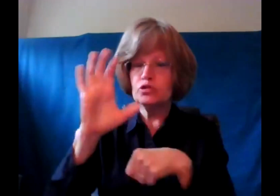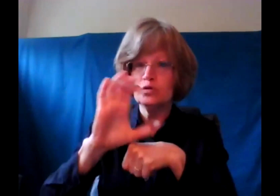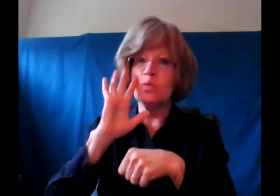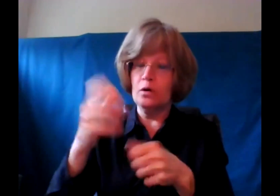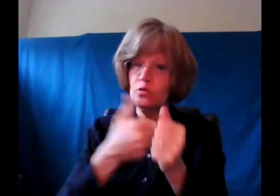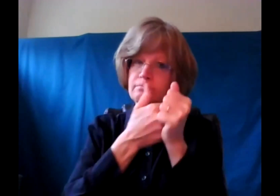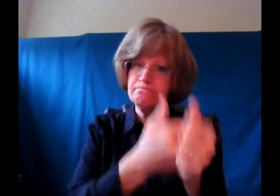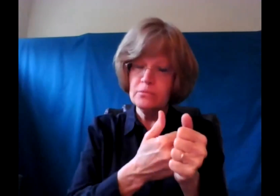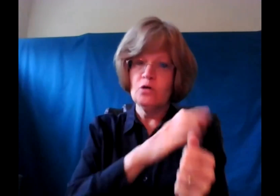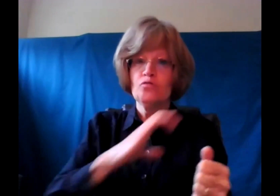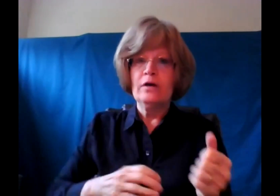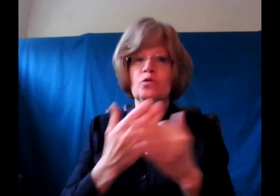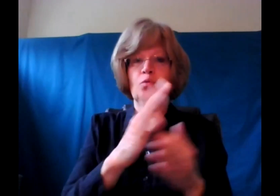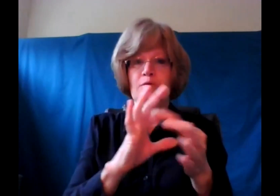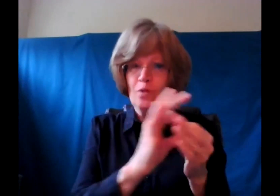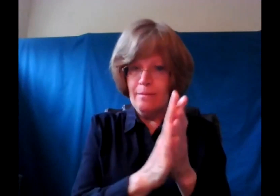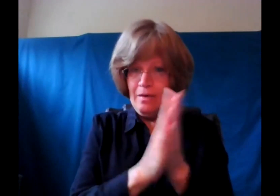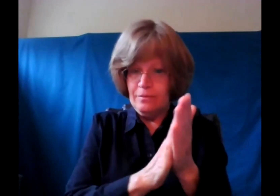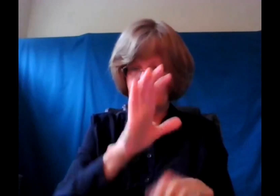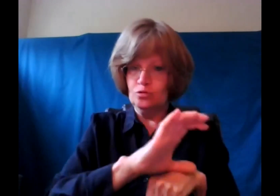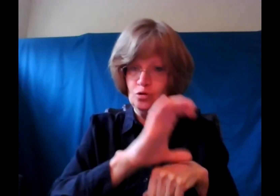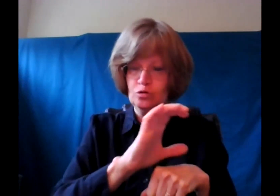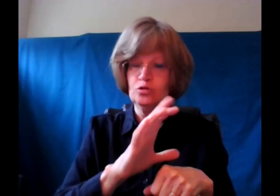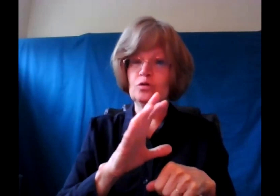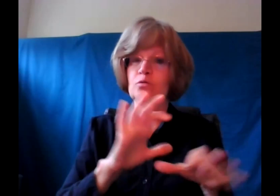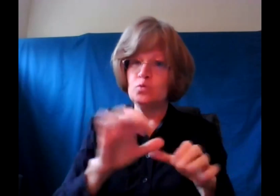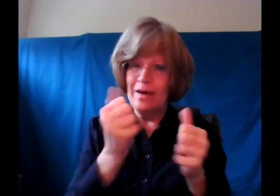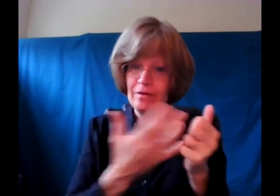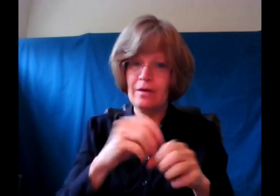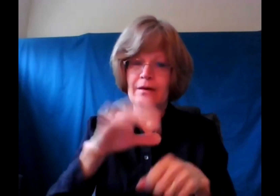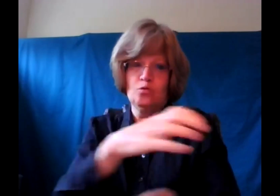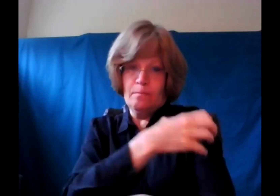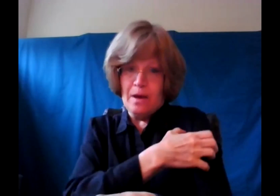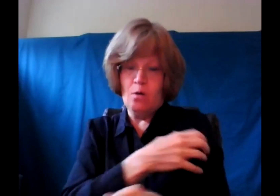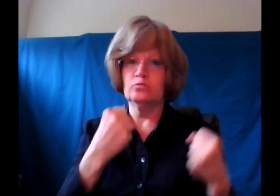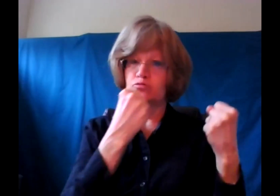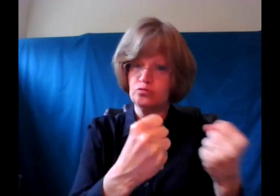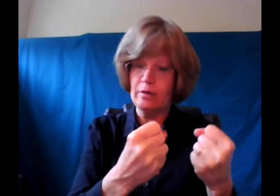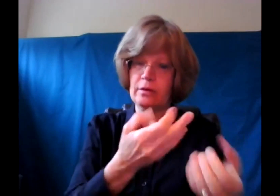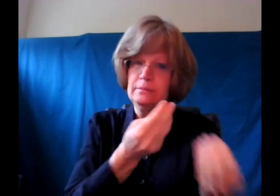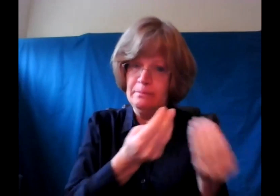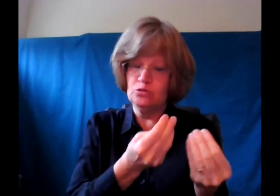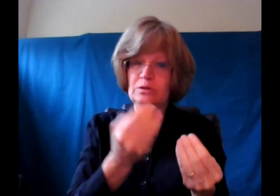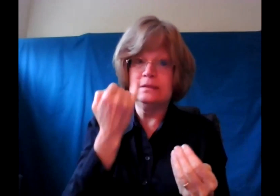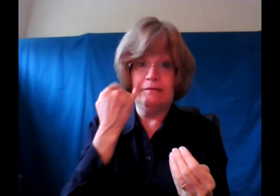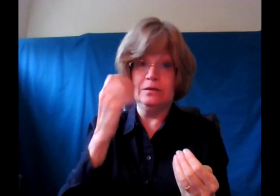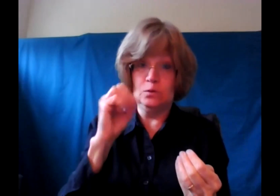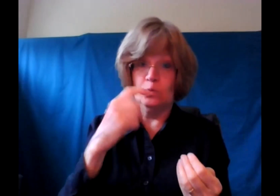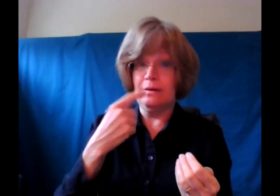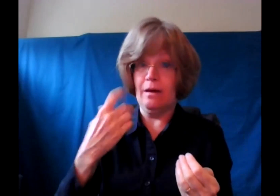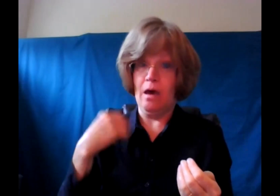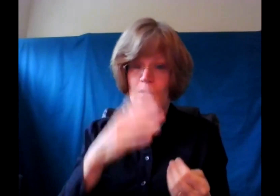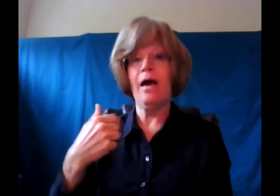you be loyal to Christ through the United Methodist Church and do all in your power to strengthen its ministries? If so, your response